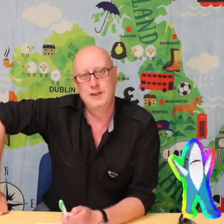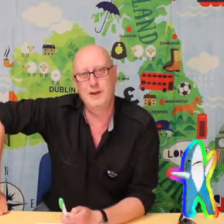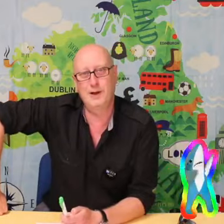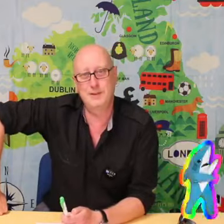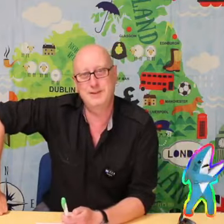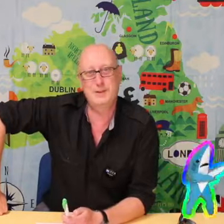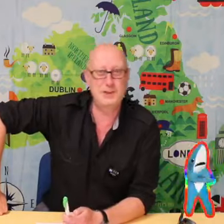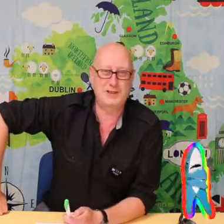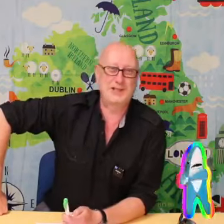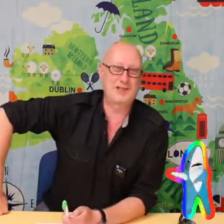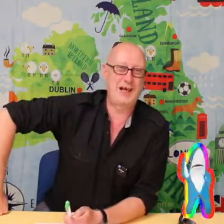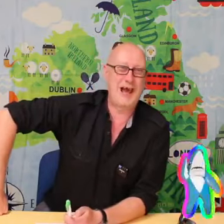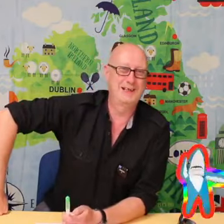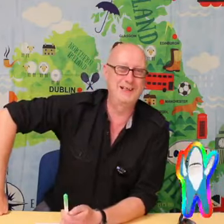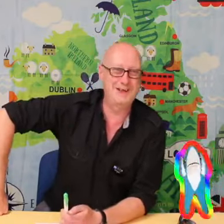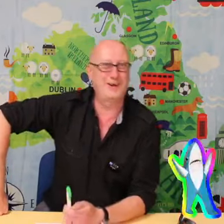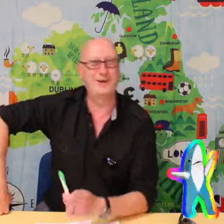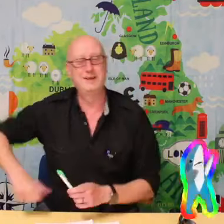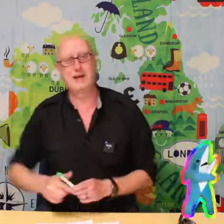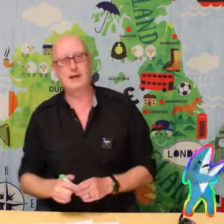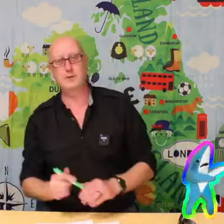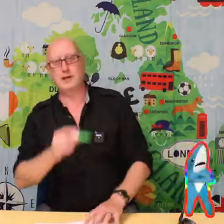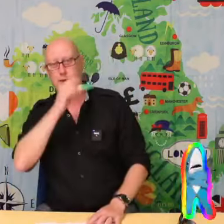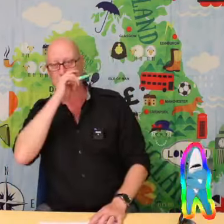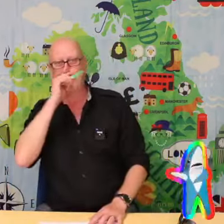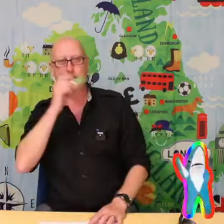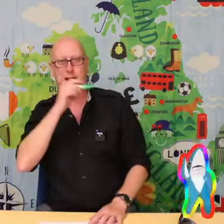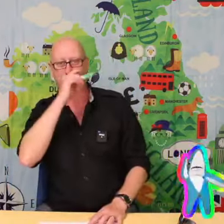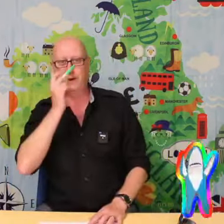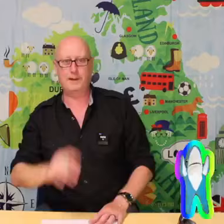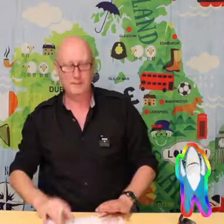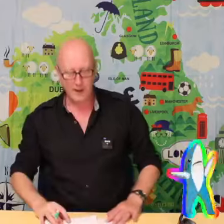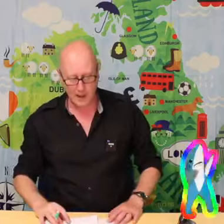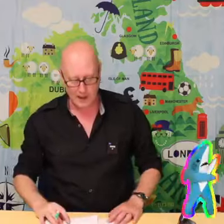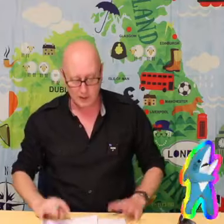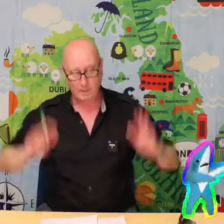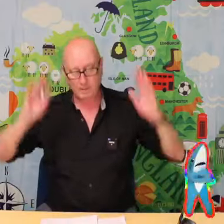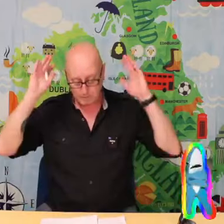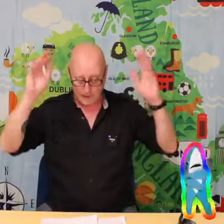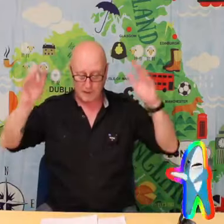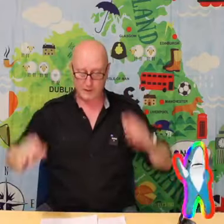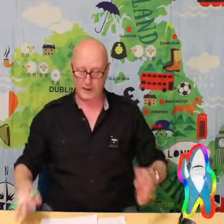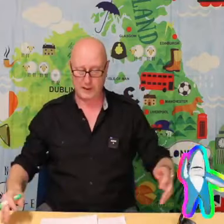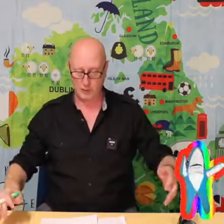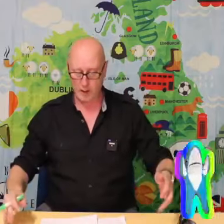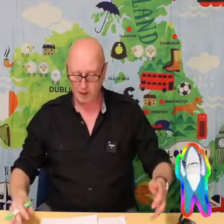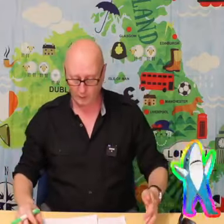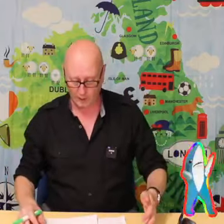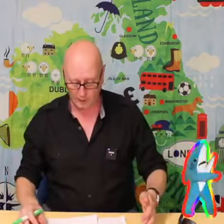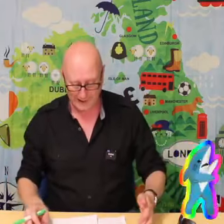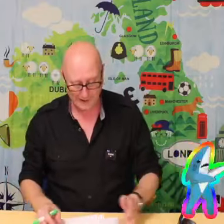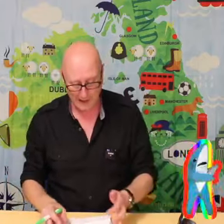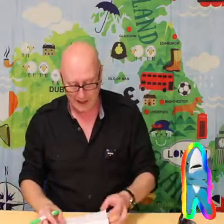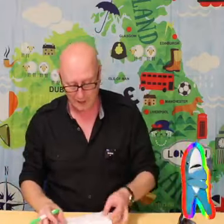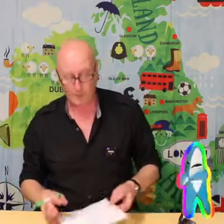know, we'd just get sicker. You know, I'd lose heart, Mark, frankly. So, big thank you for all that. On a personal